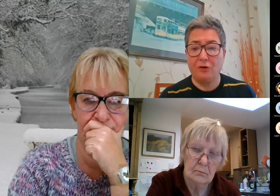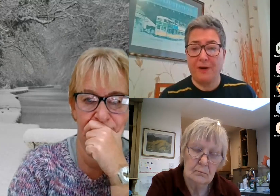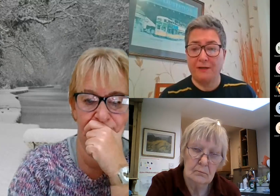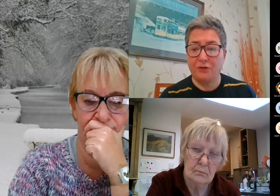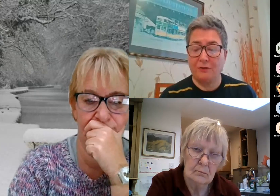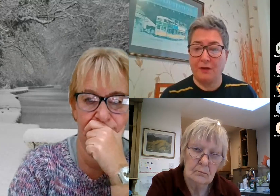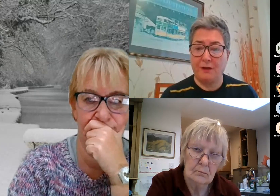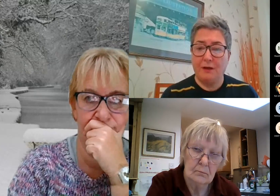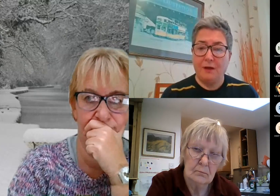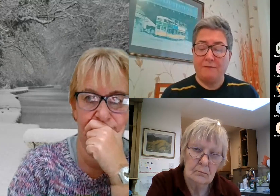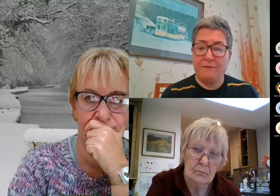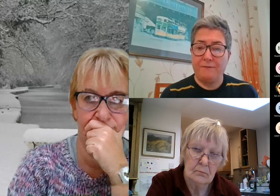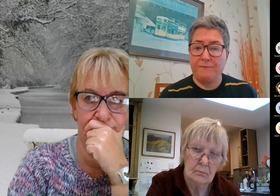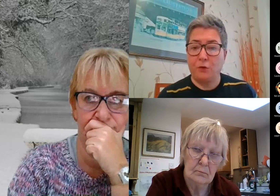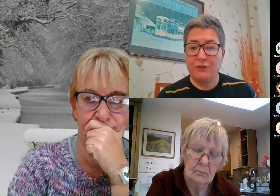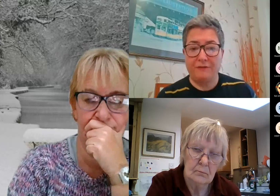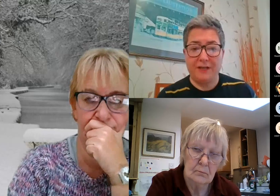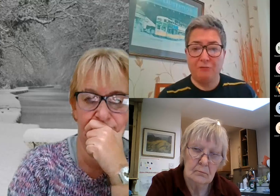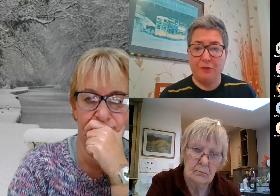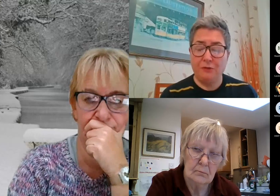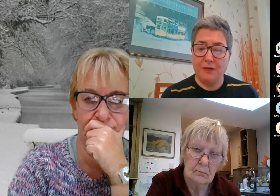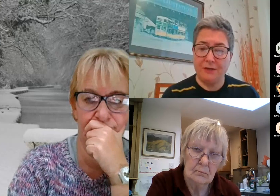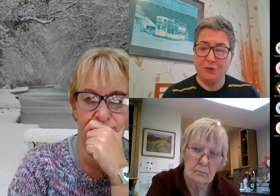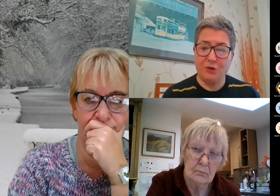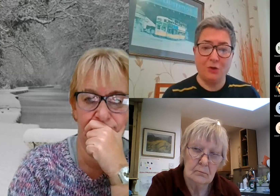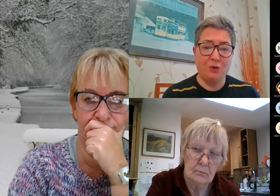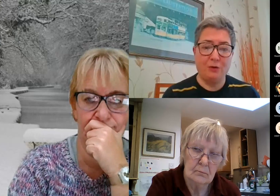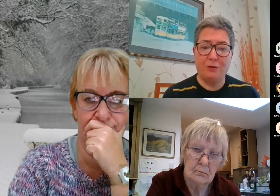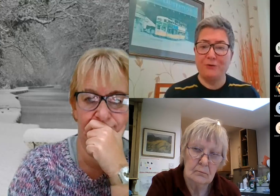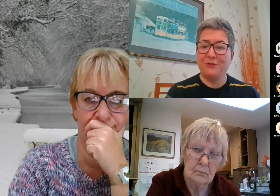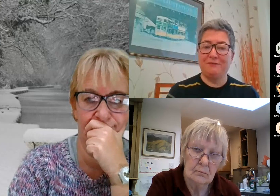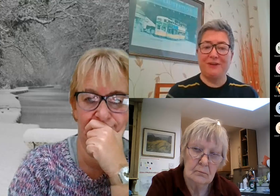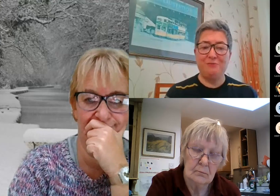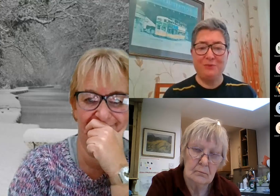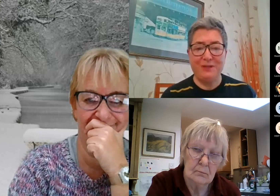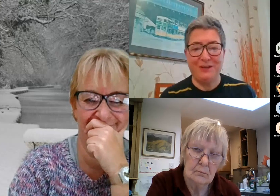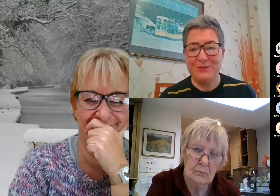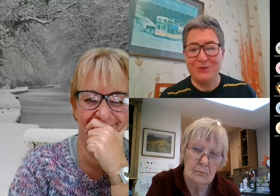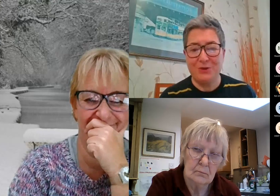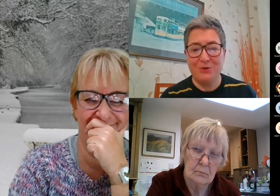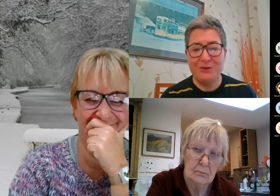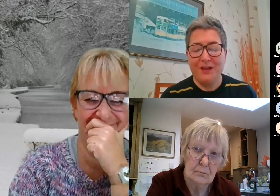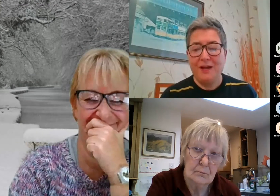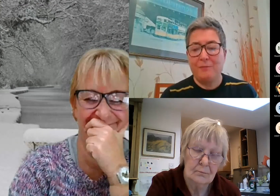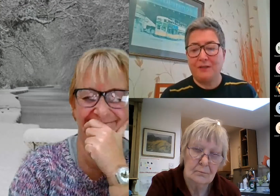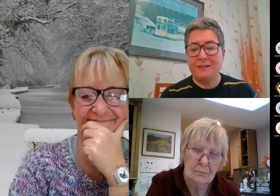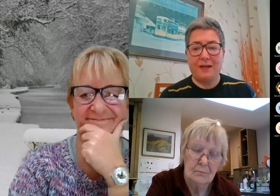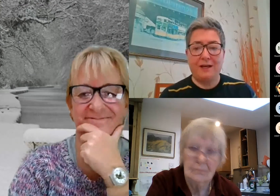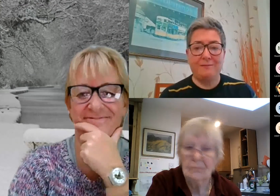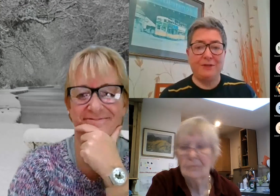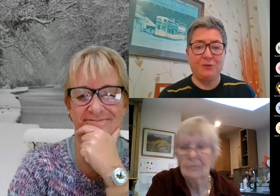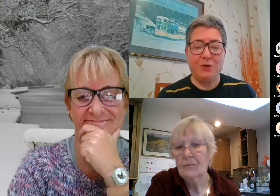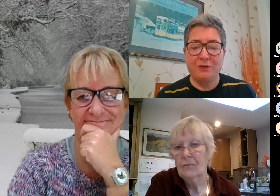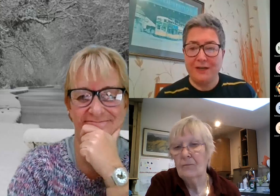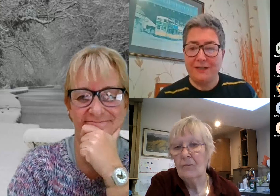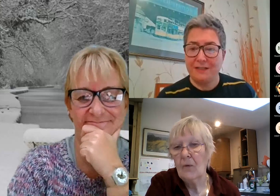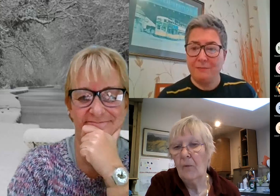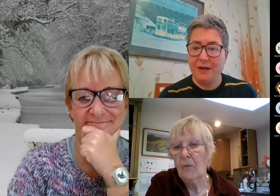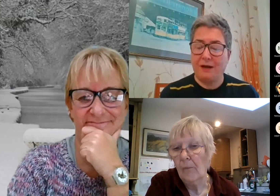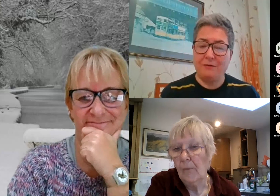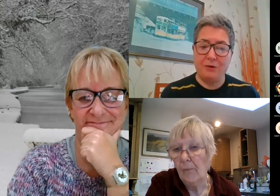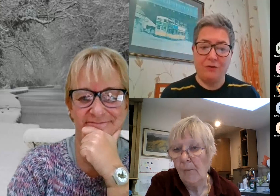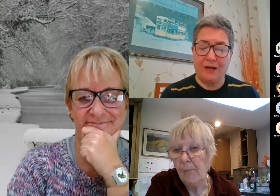I'm going to refer you back to the 45 million hits to Google, or 35 million hits to Google, but